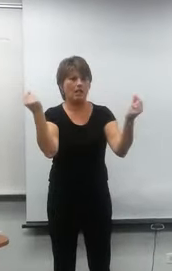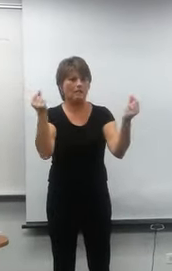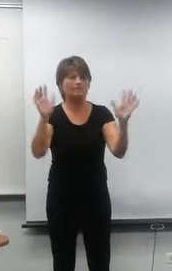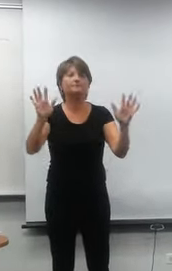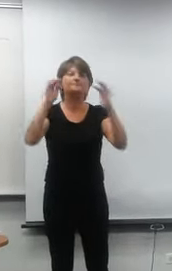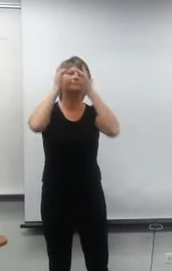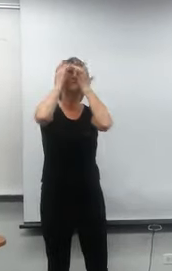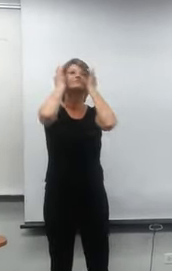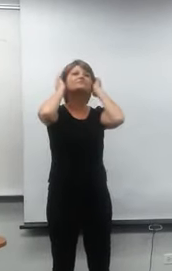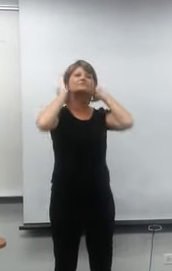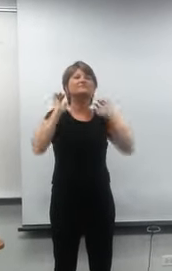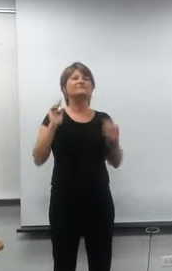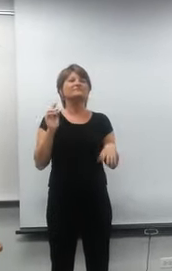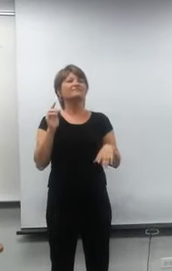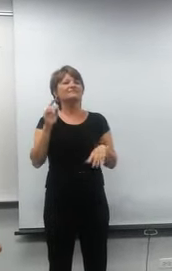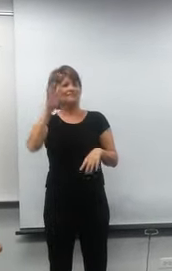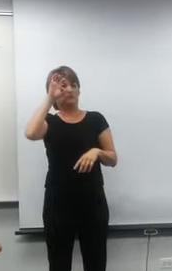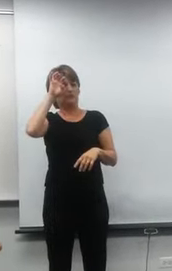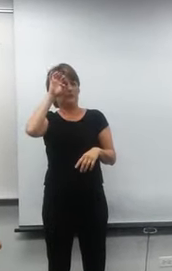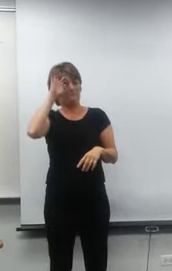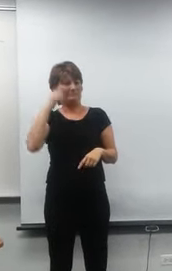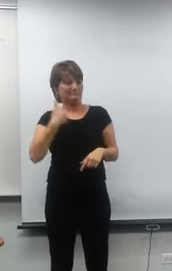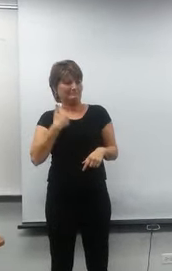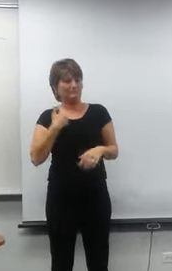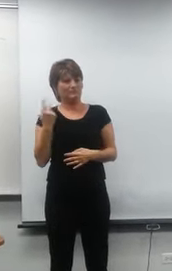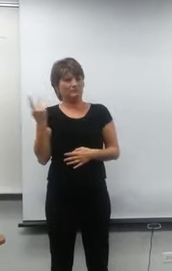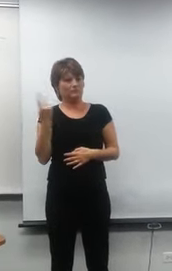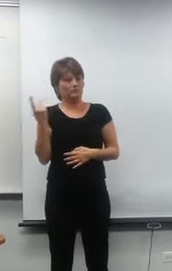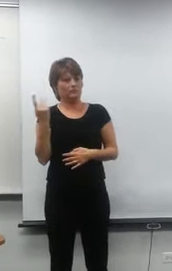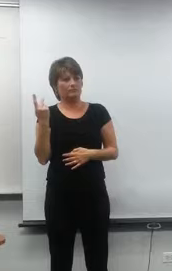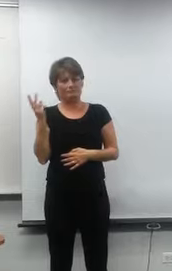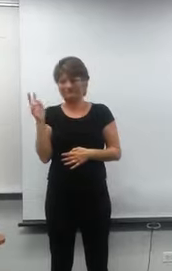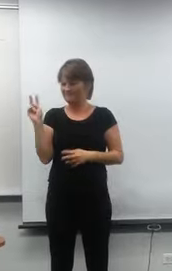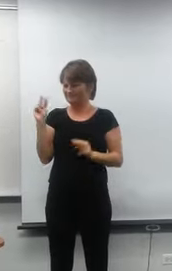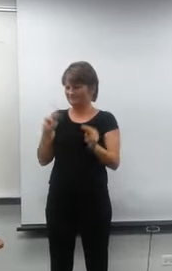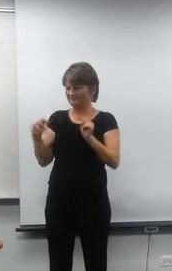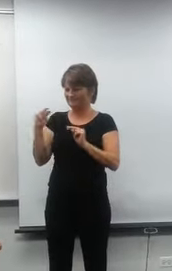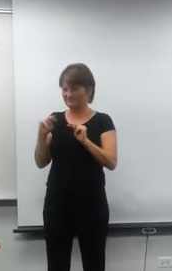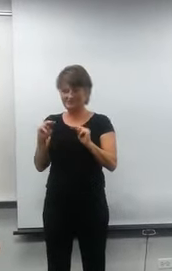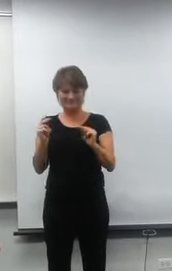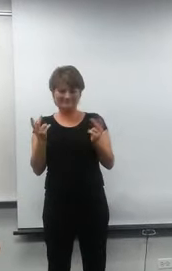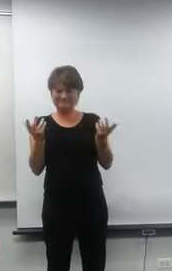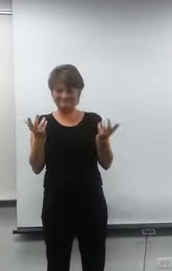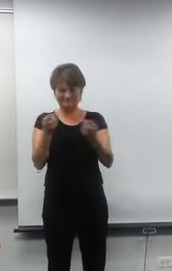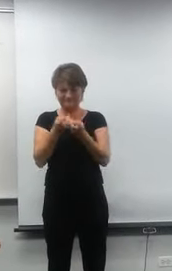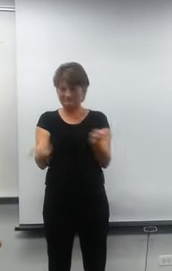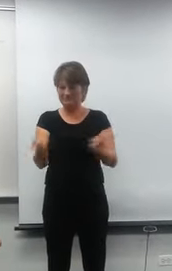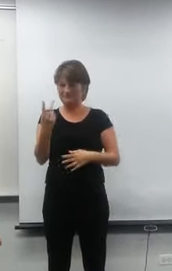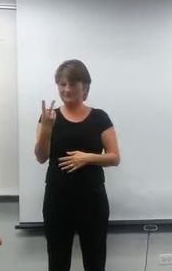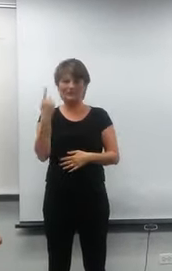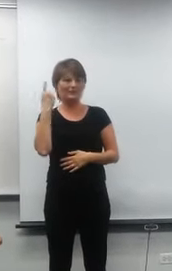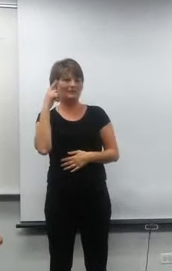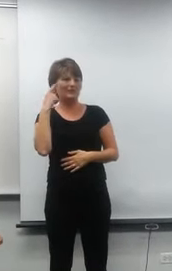So why not panel 2, what's in the portfolios, why are we doing this? Crom and I discussed panel